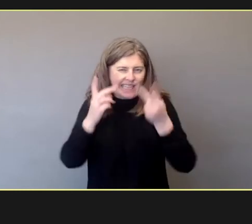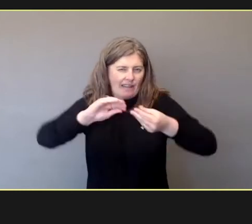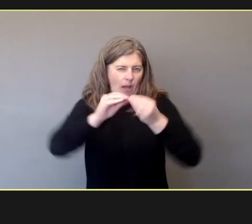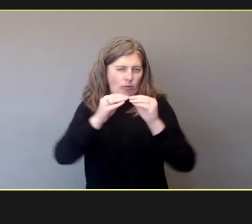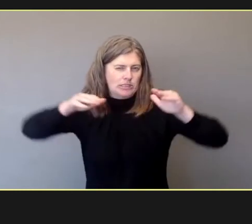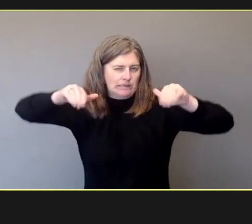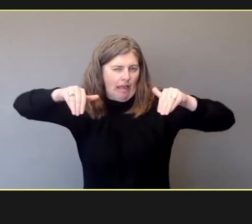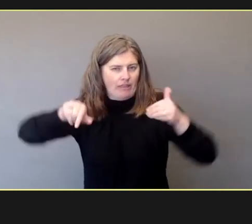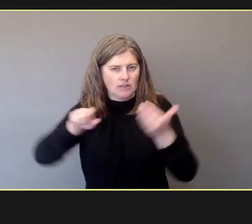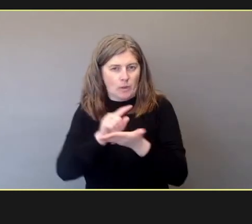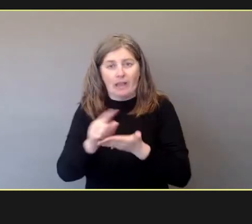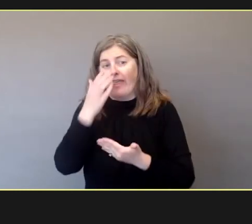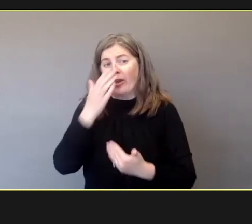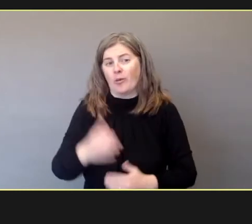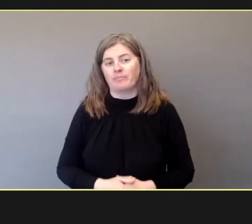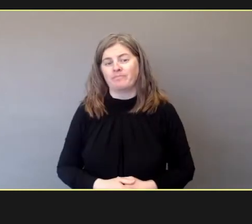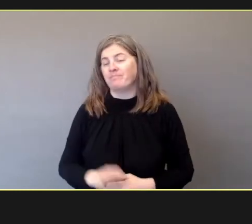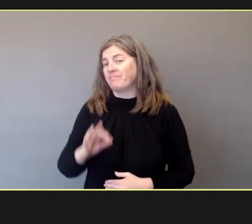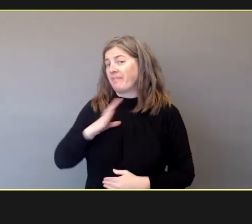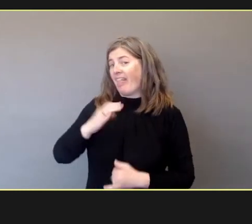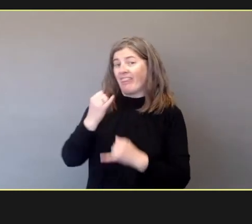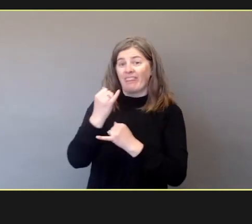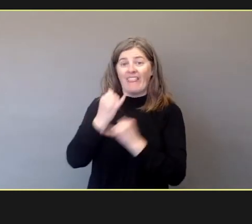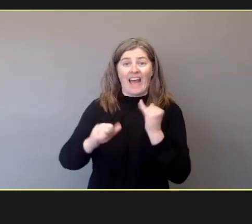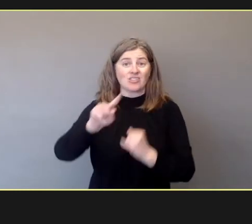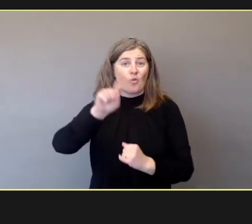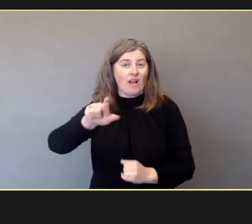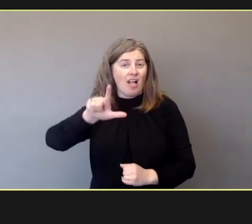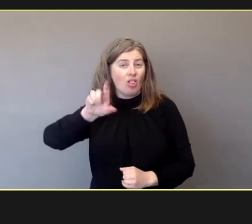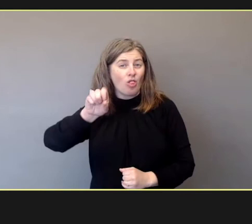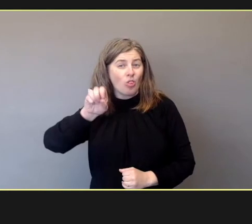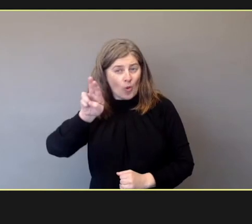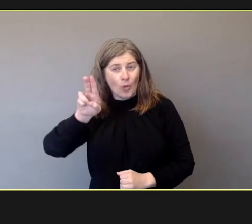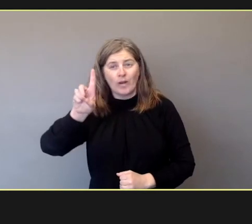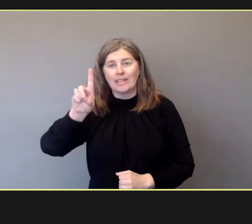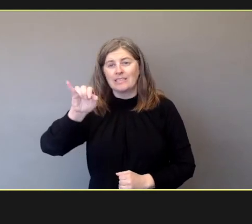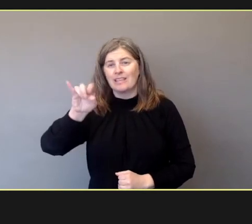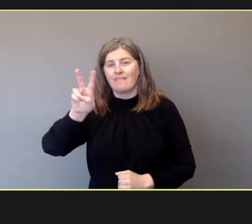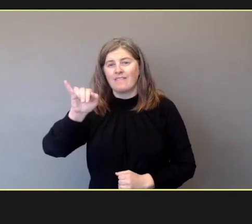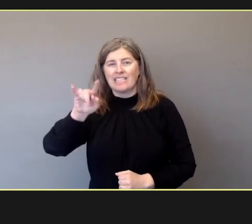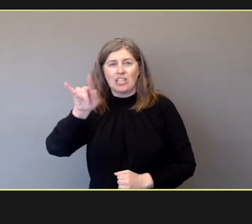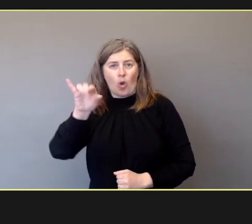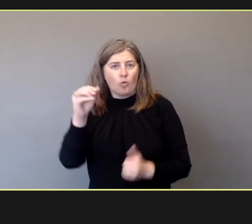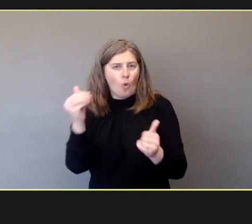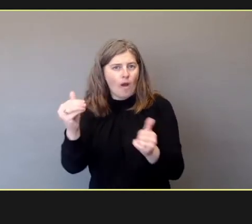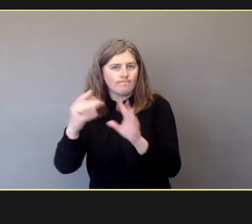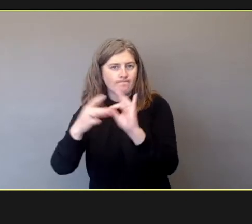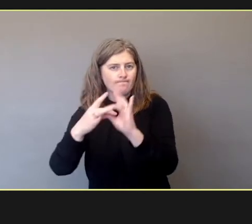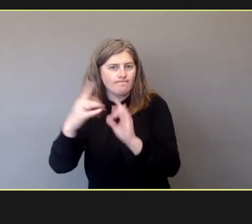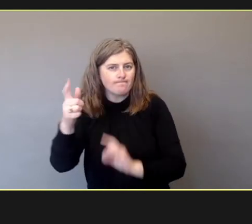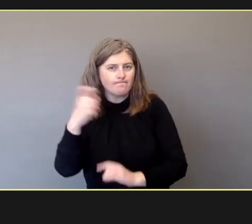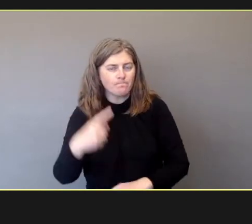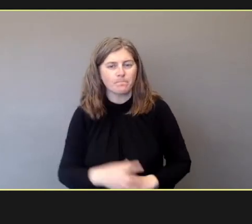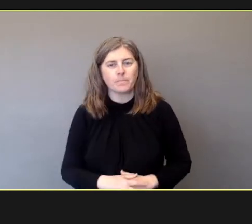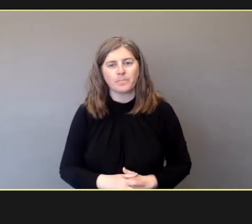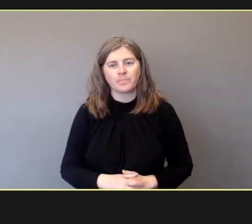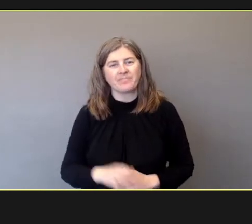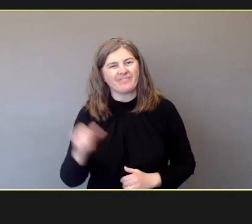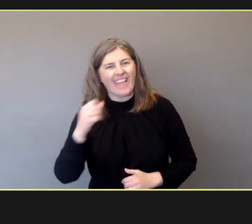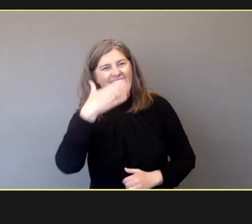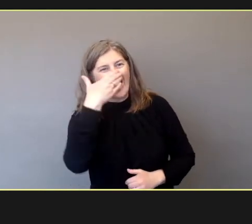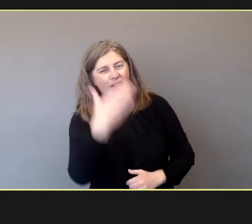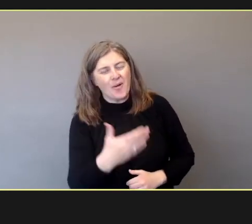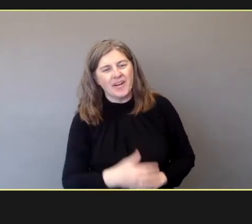you. All right, last question is from Lou DeVizio. You should be able to unmute yourself, Lou. Yeah, thank